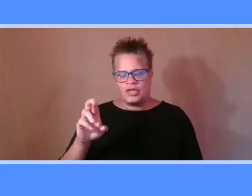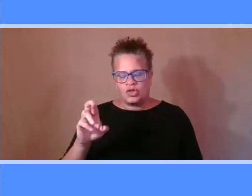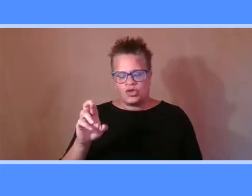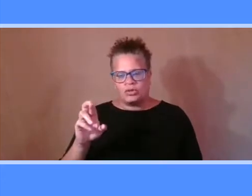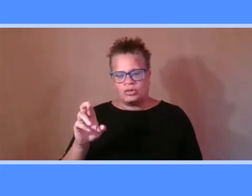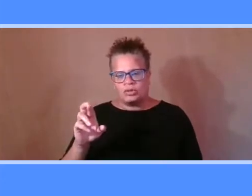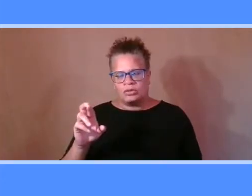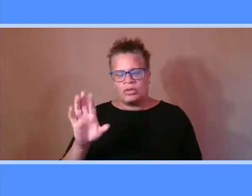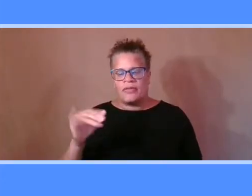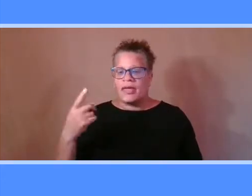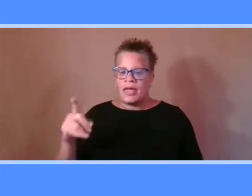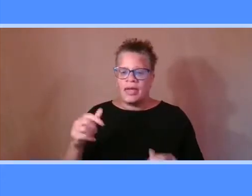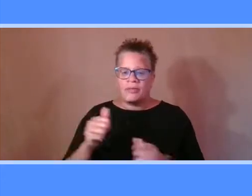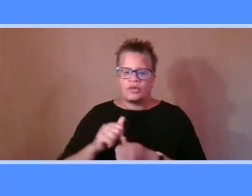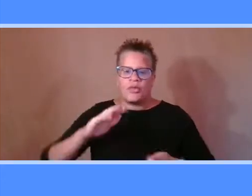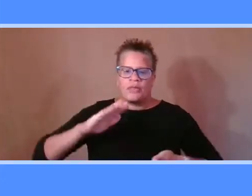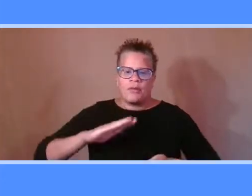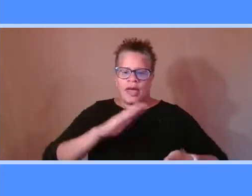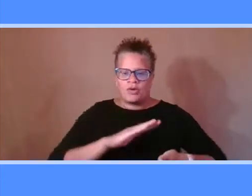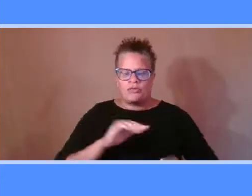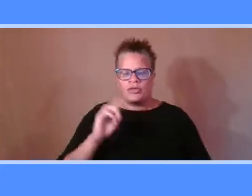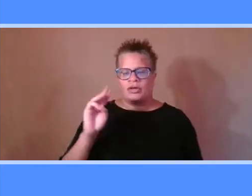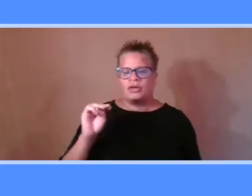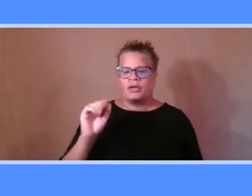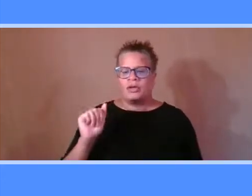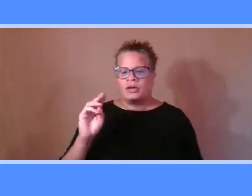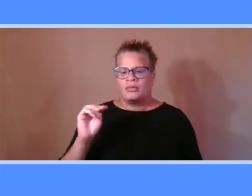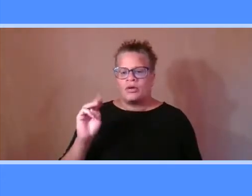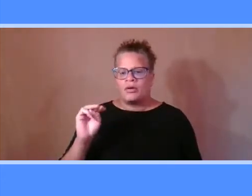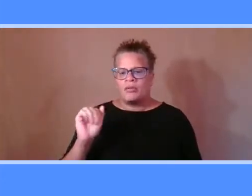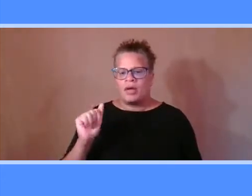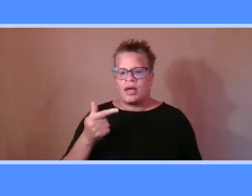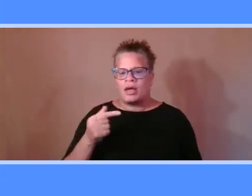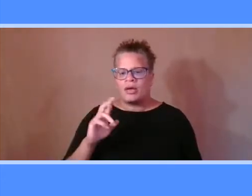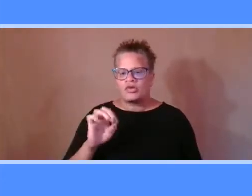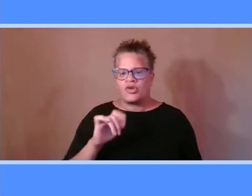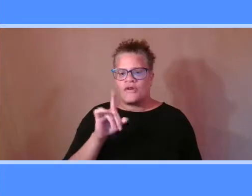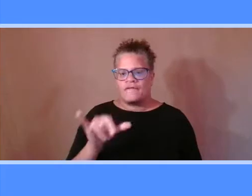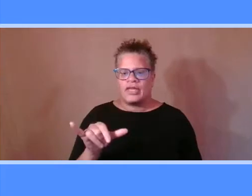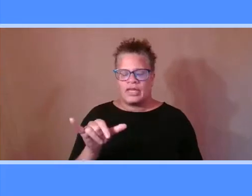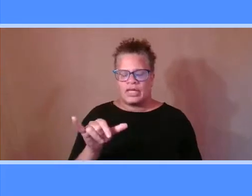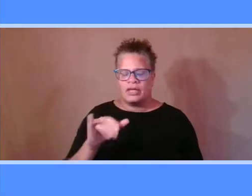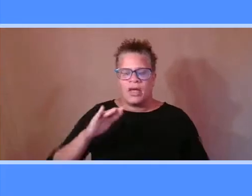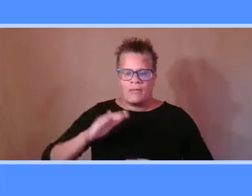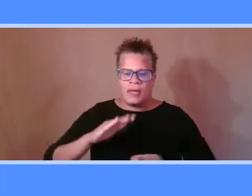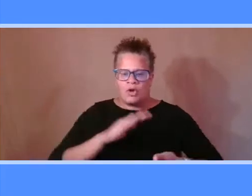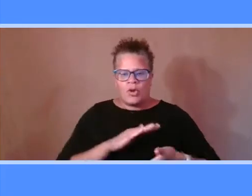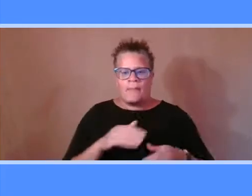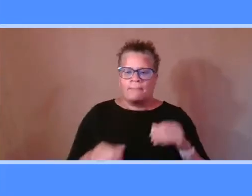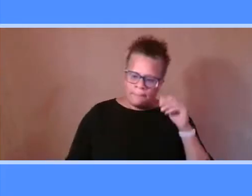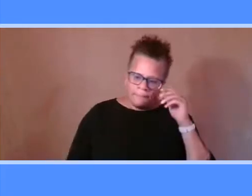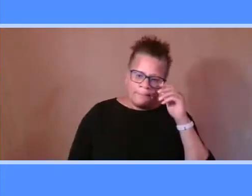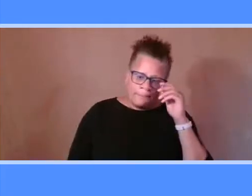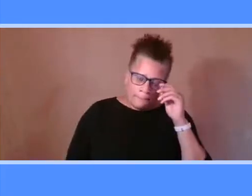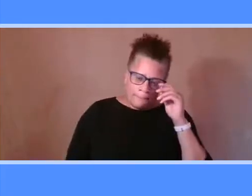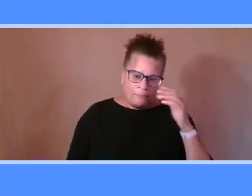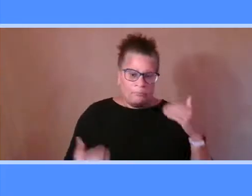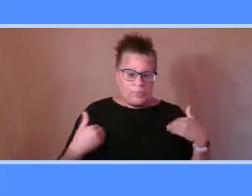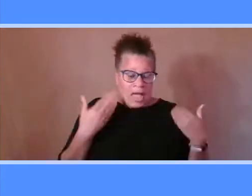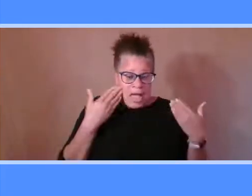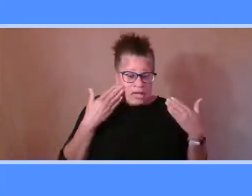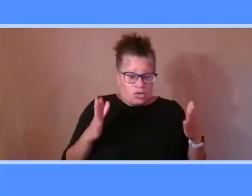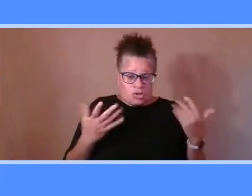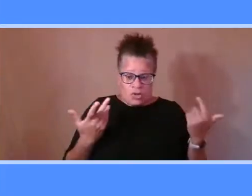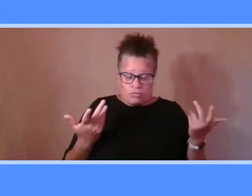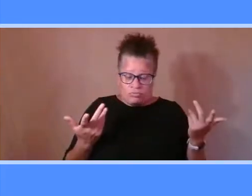typically that's done with a mammography. Now, this is something that I actually did not know. And I was in